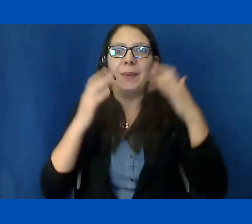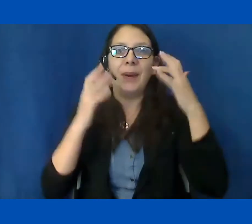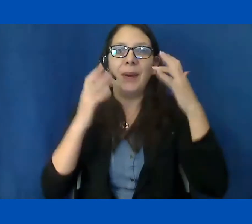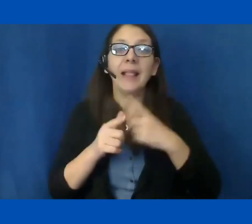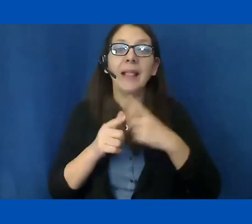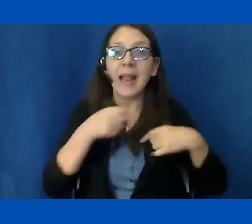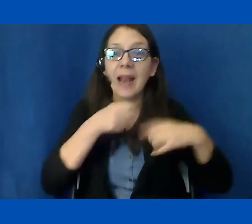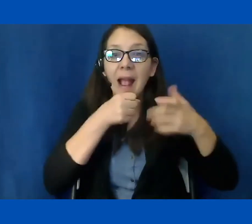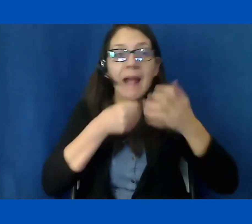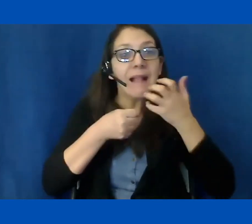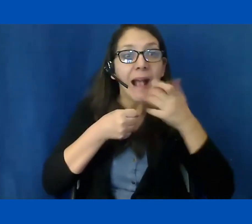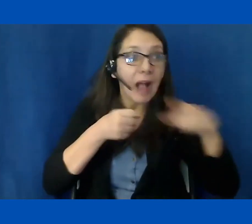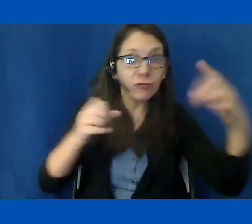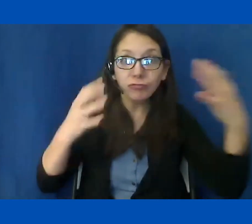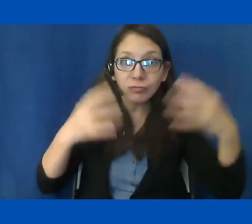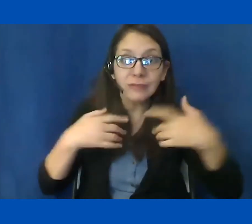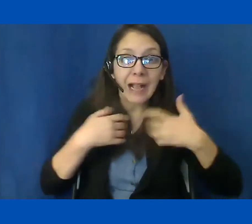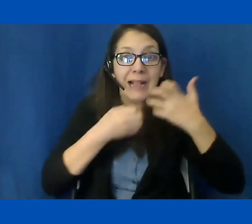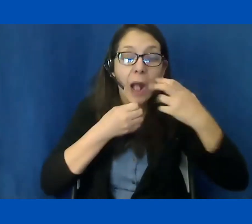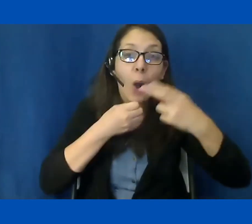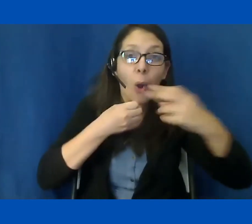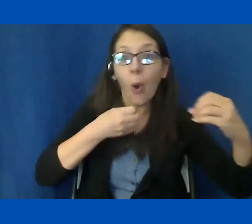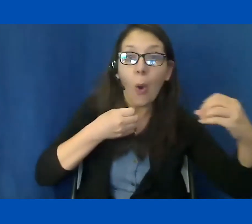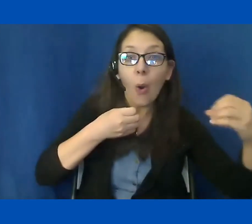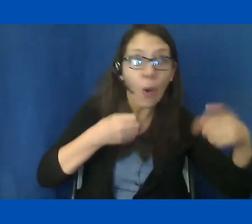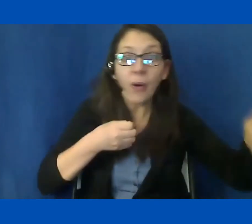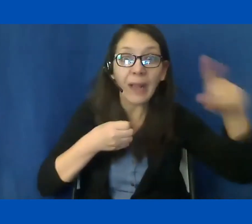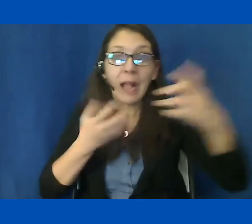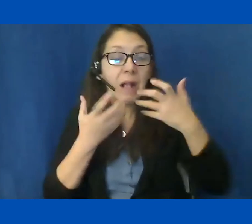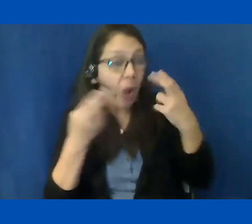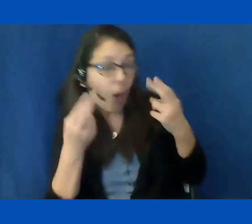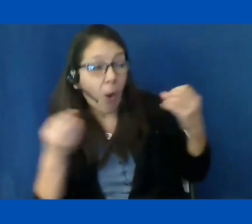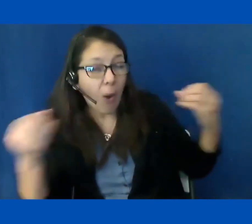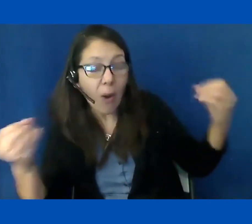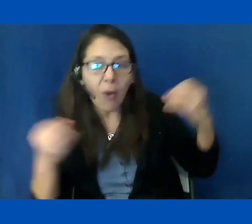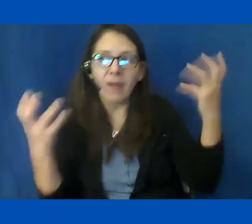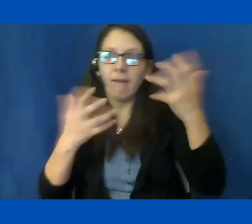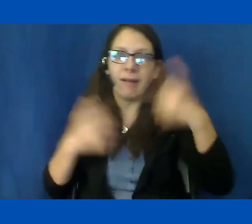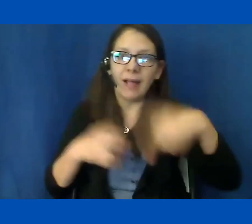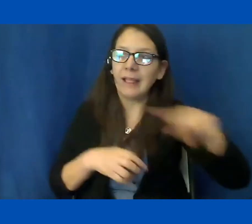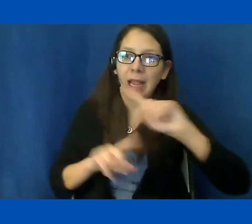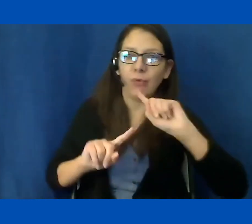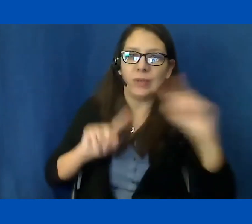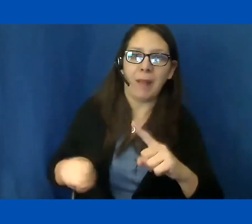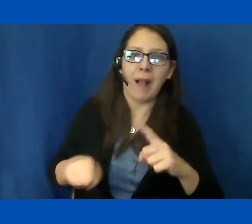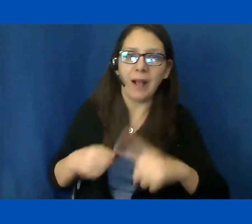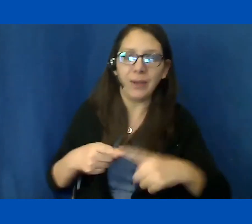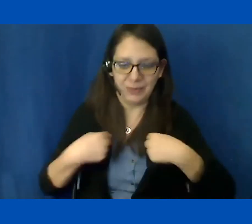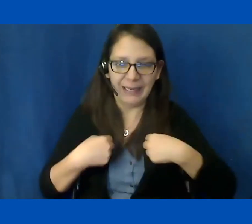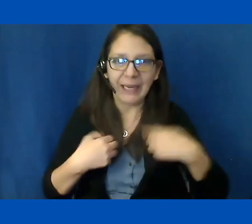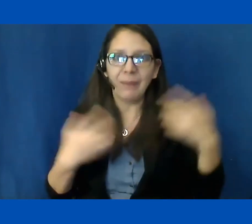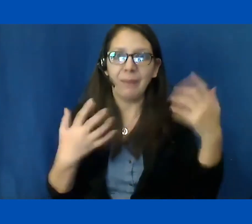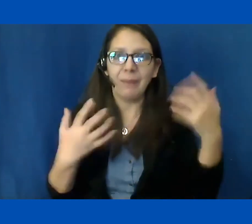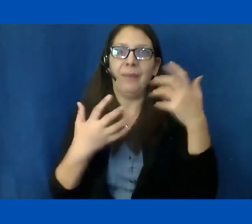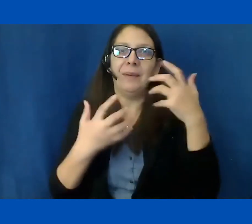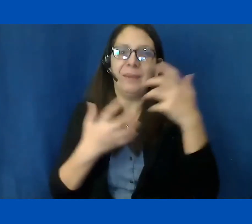ho, having people, oh, I'm like, whoa, they're responding. That made me feel and know